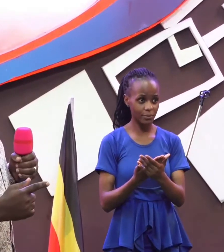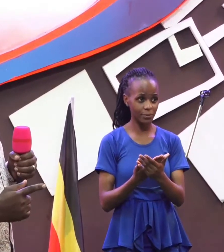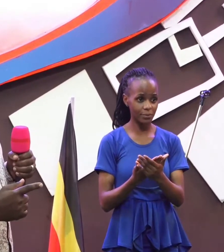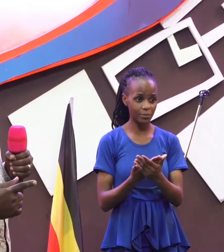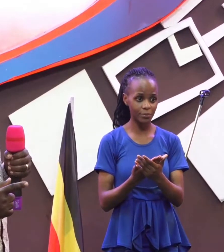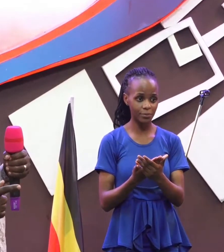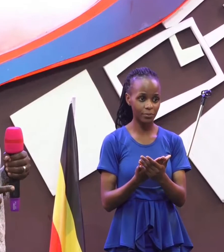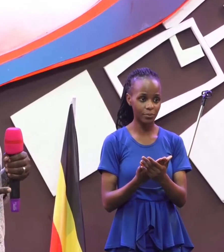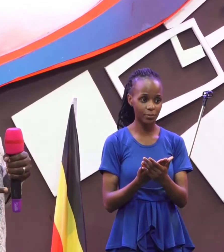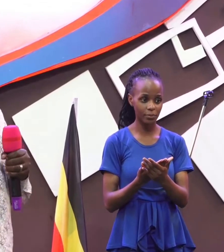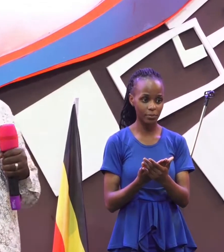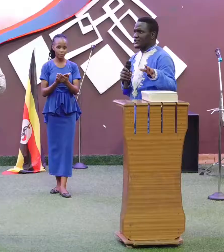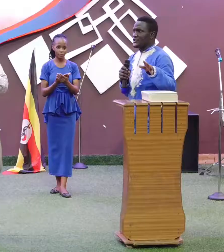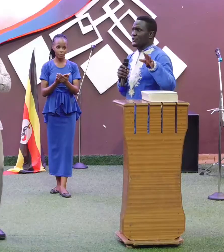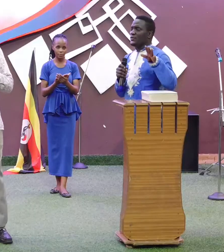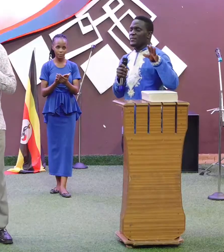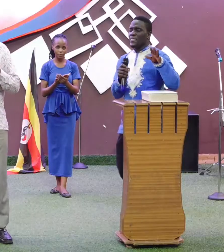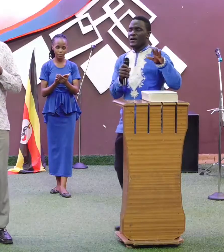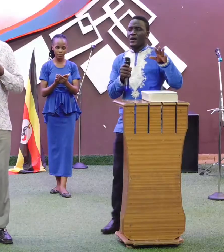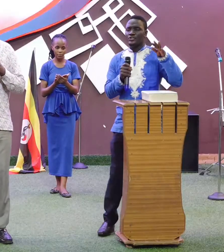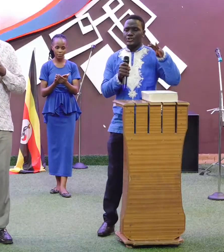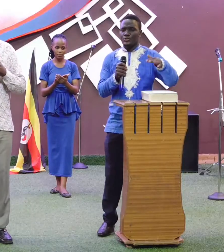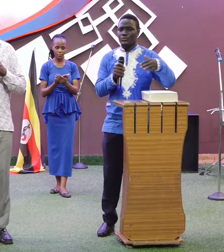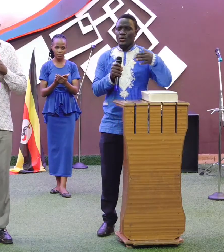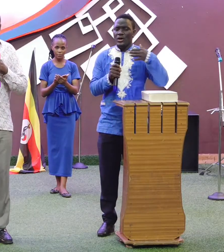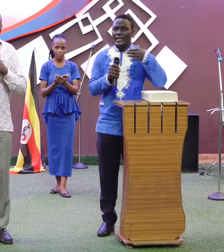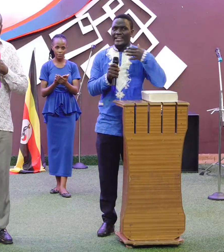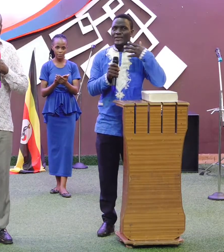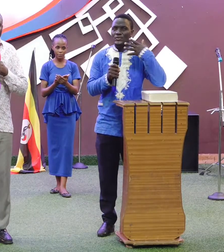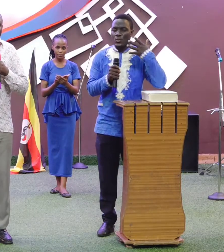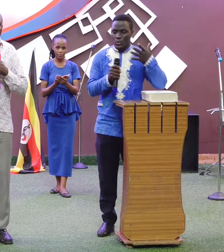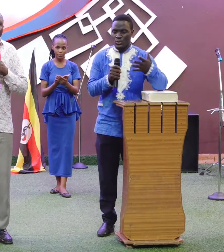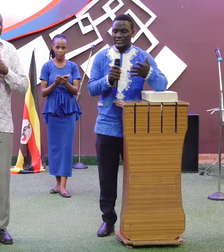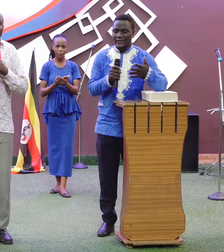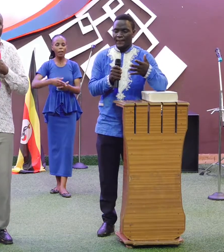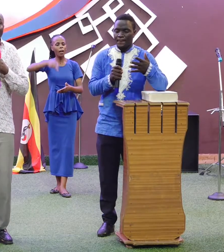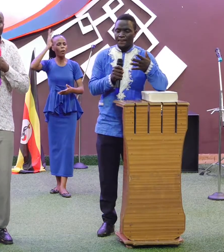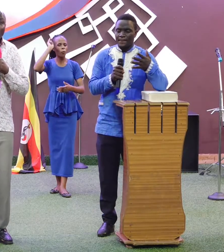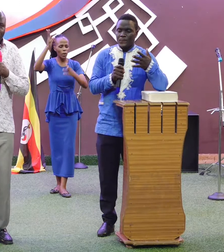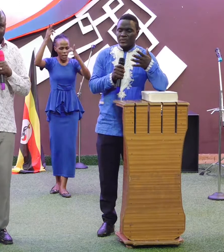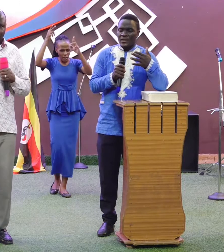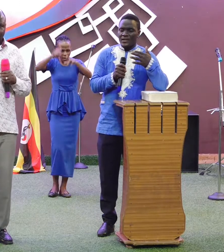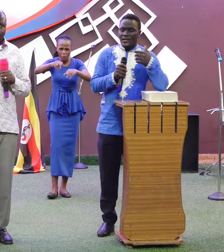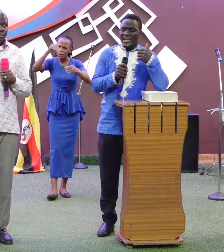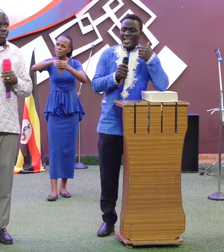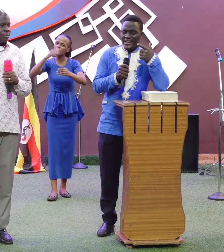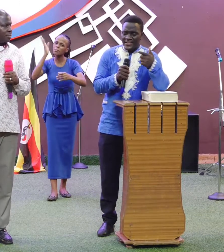And any scripture that will be perfected unto you in good,